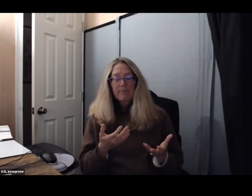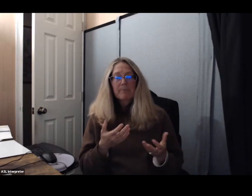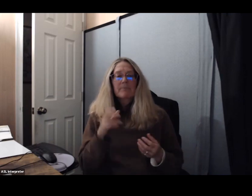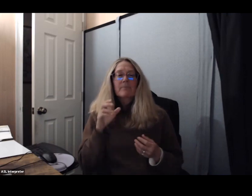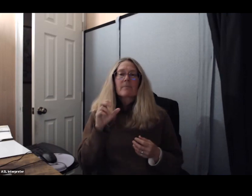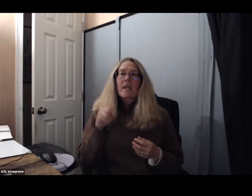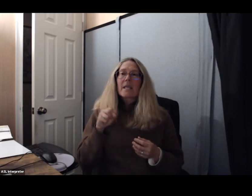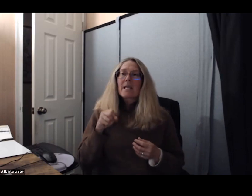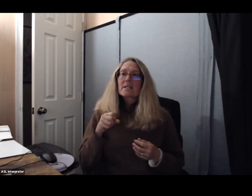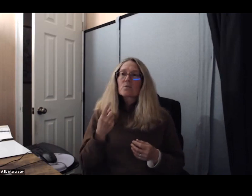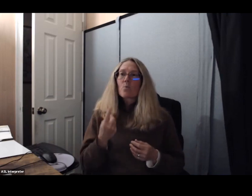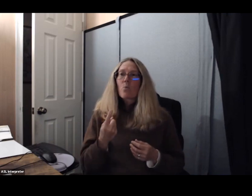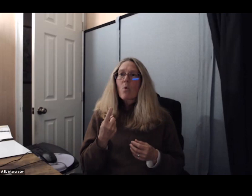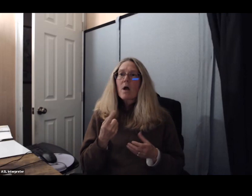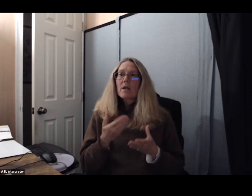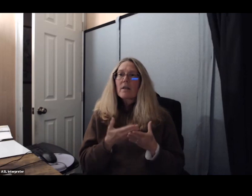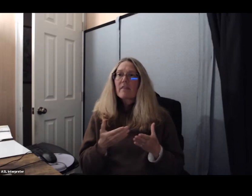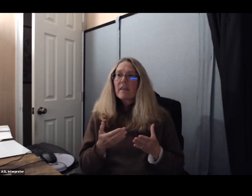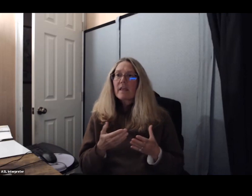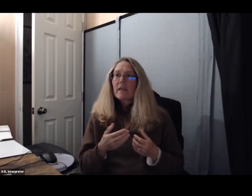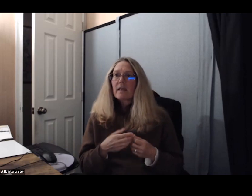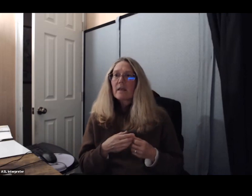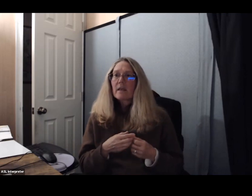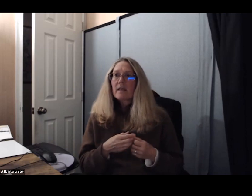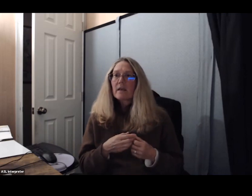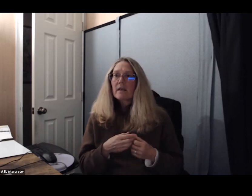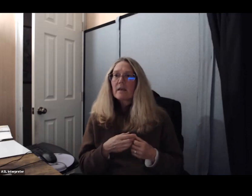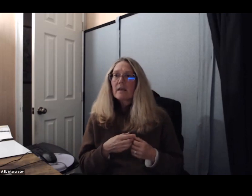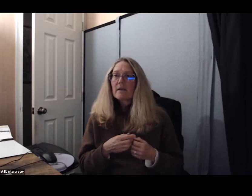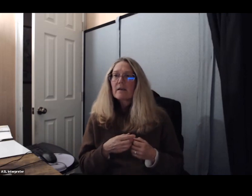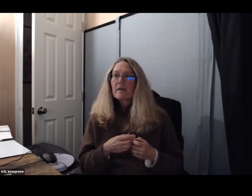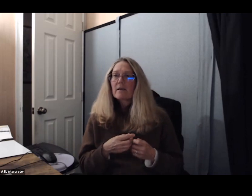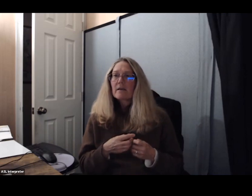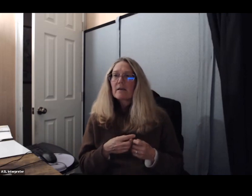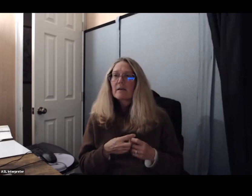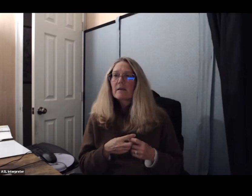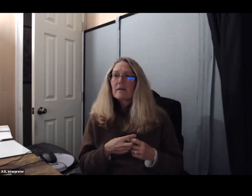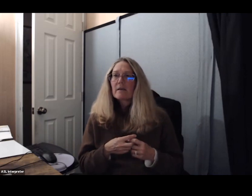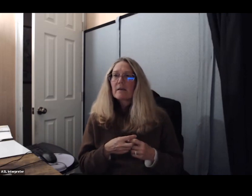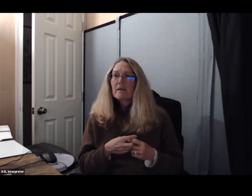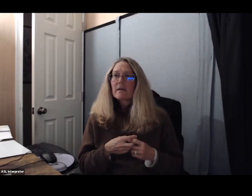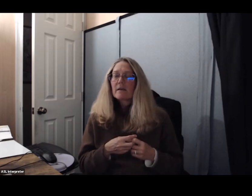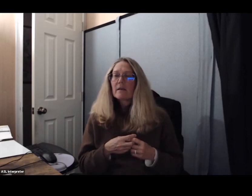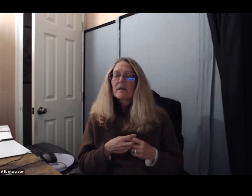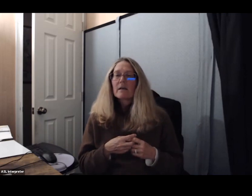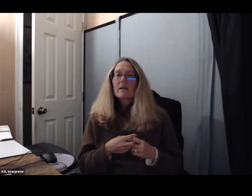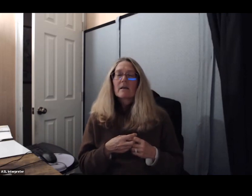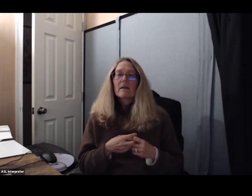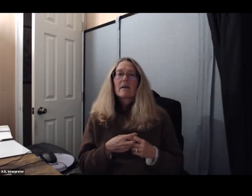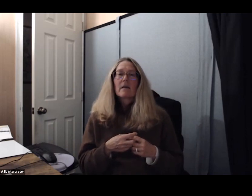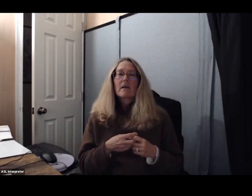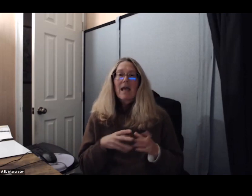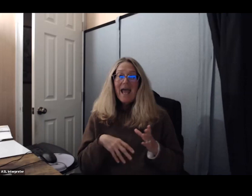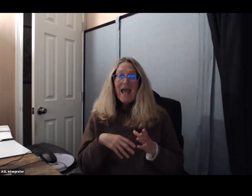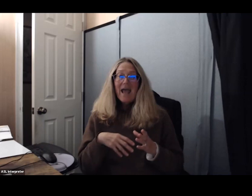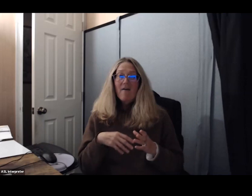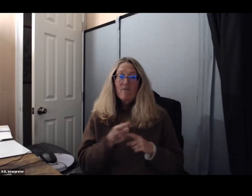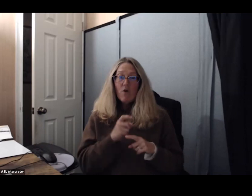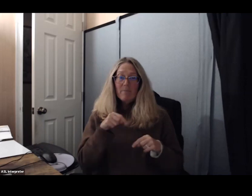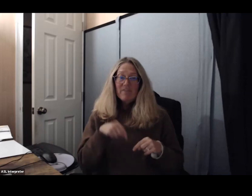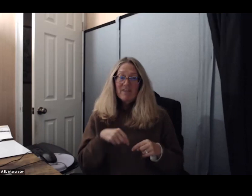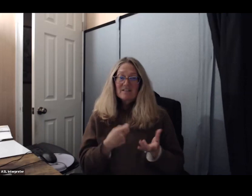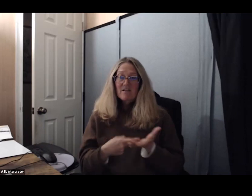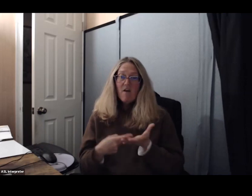think one thing that kind of came out of the conversation